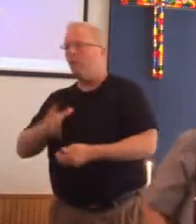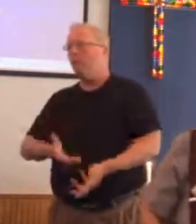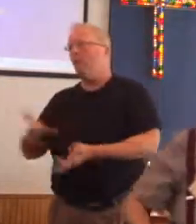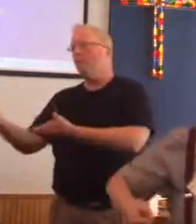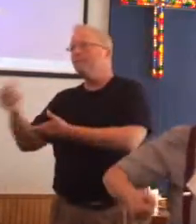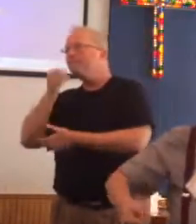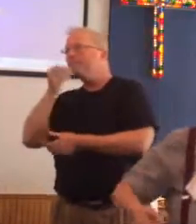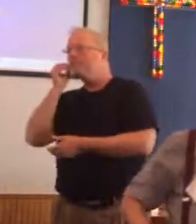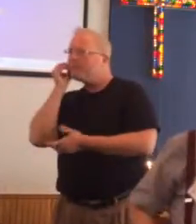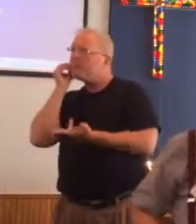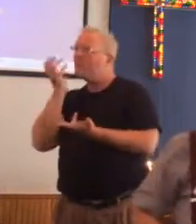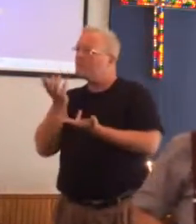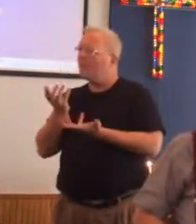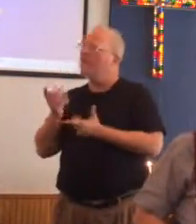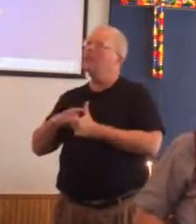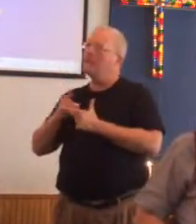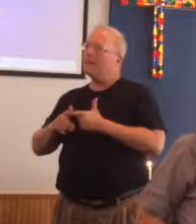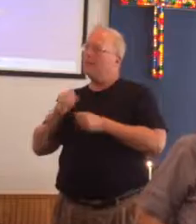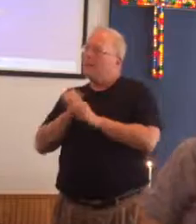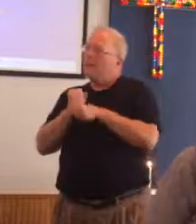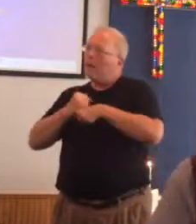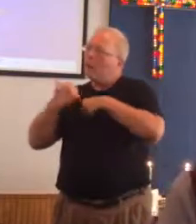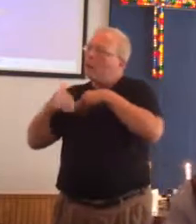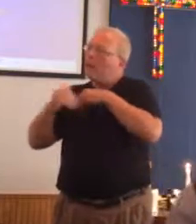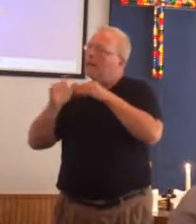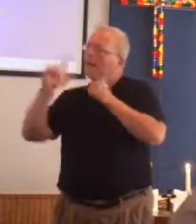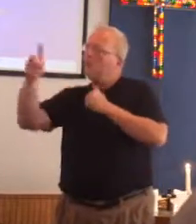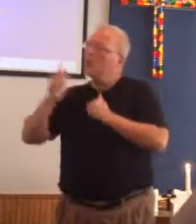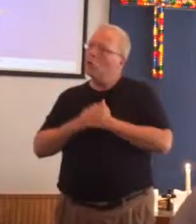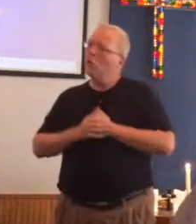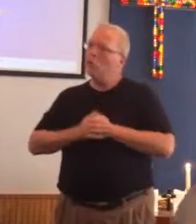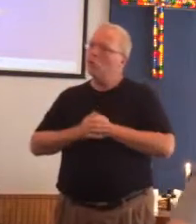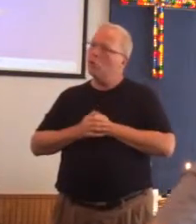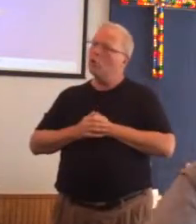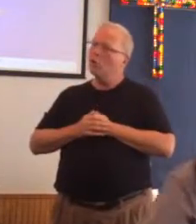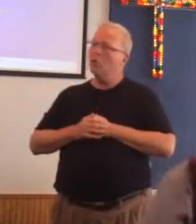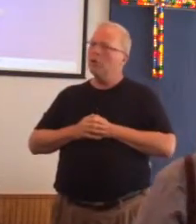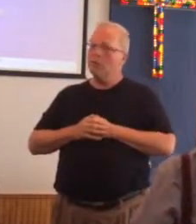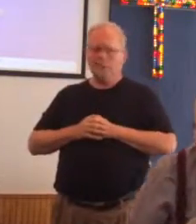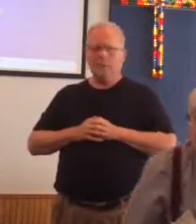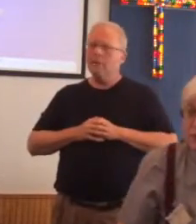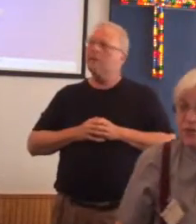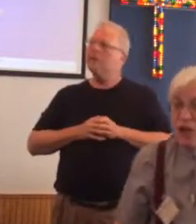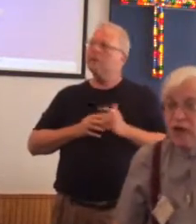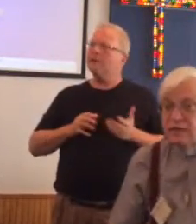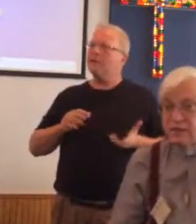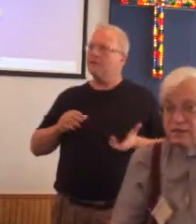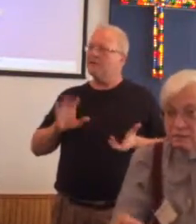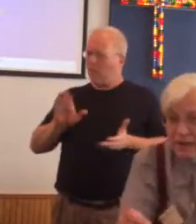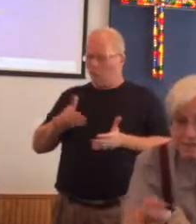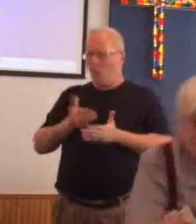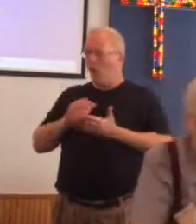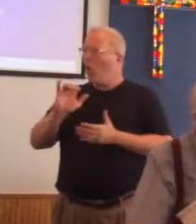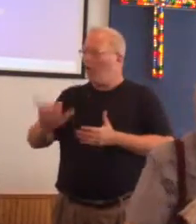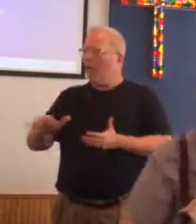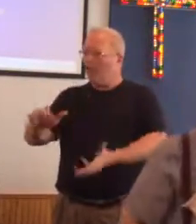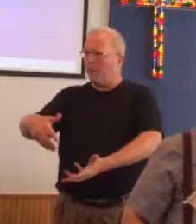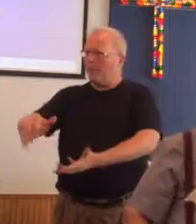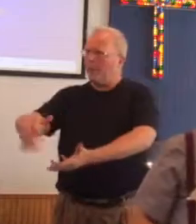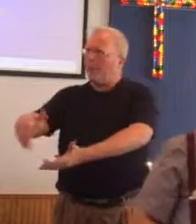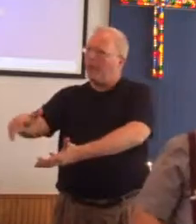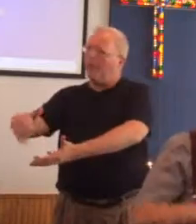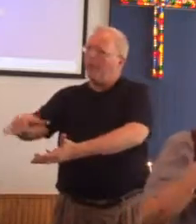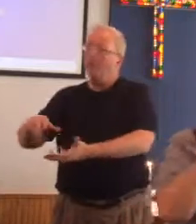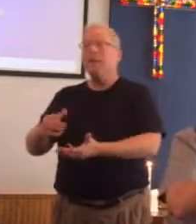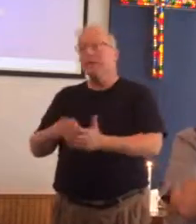women would come with their baskets and pick up all of the stalks and sometimes the